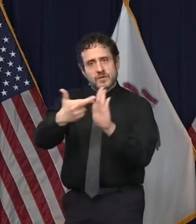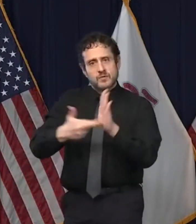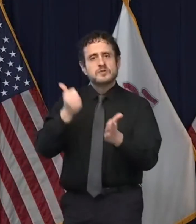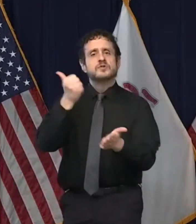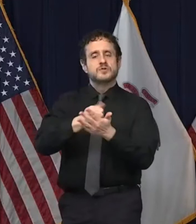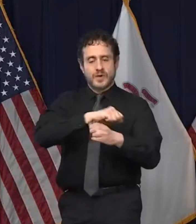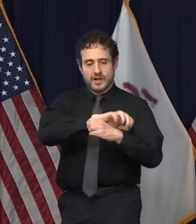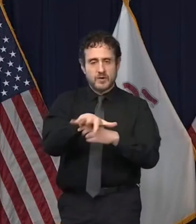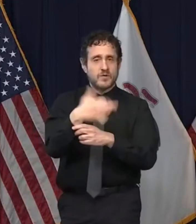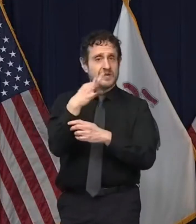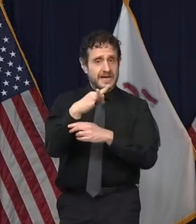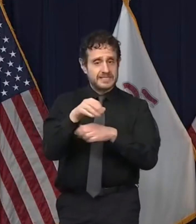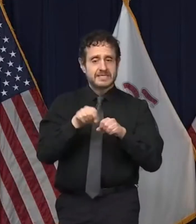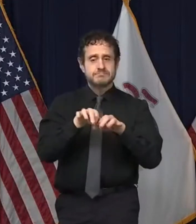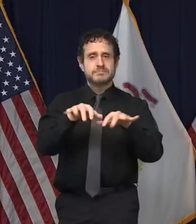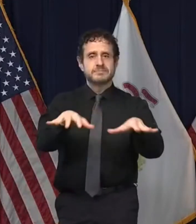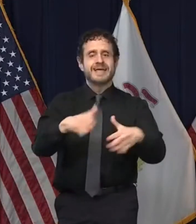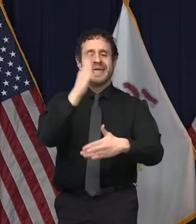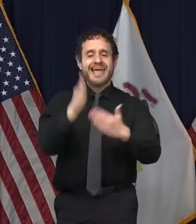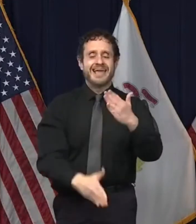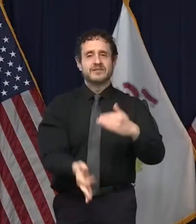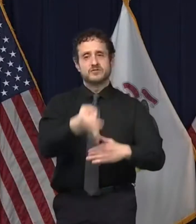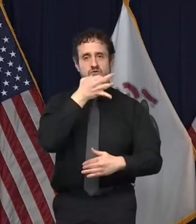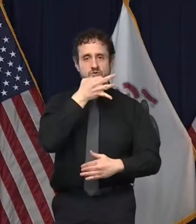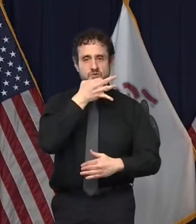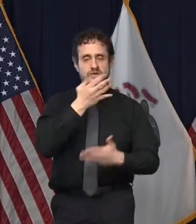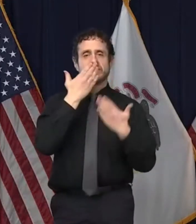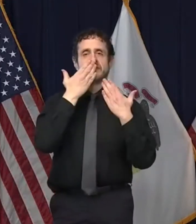sooner. Thank you.